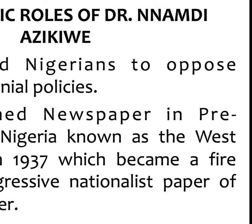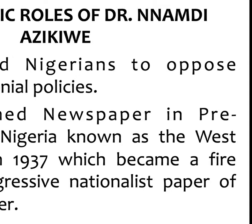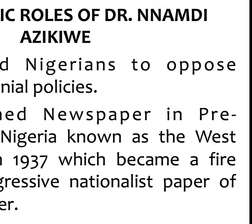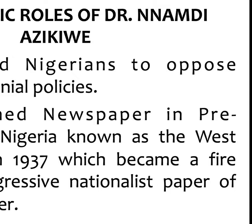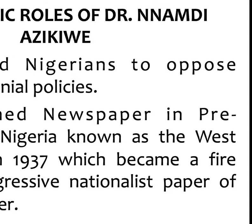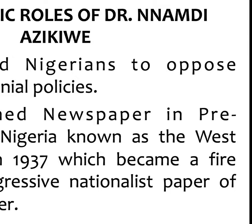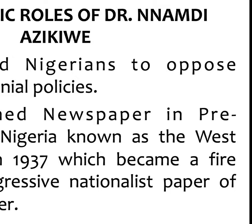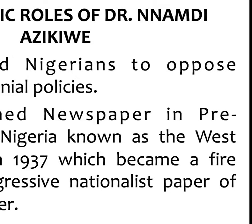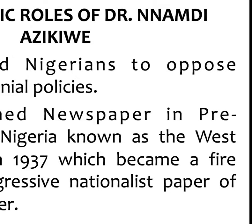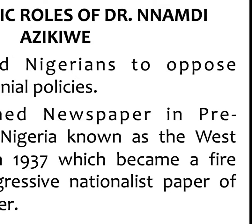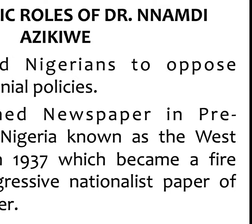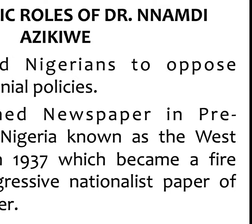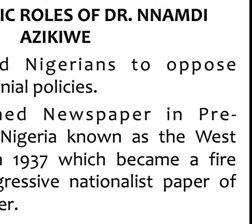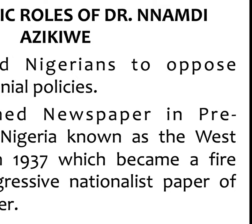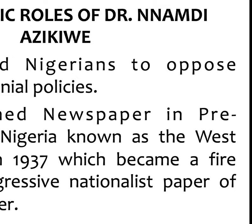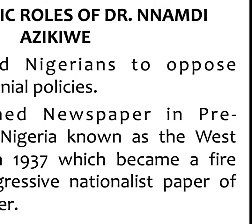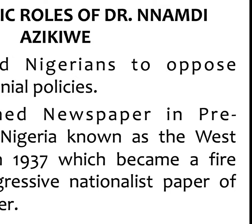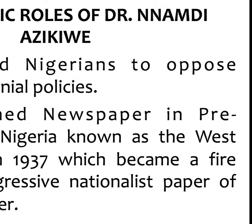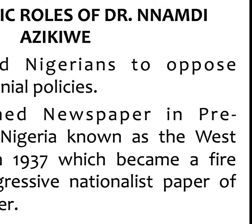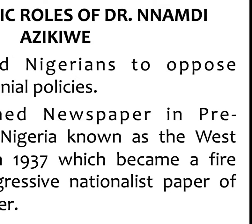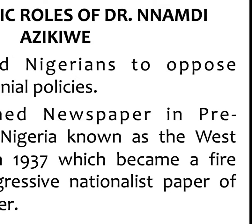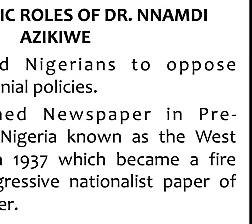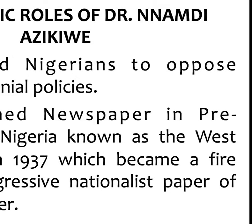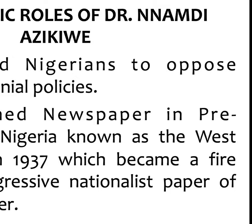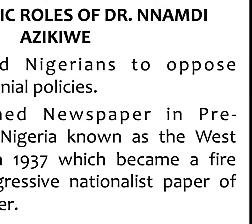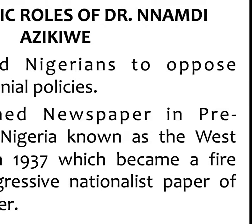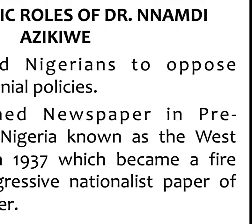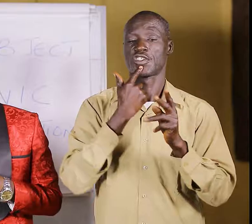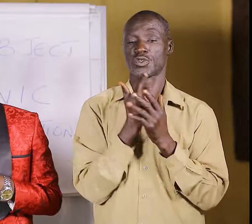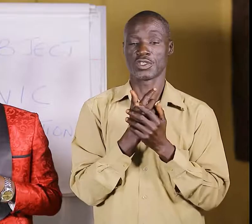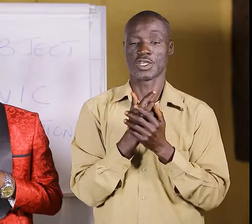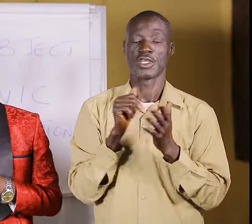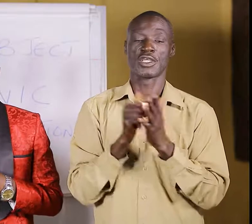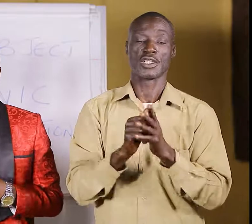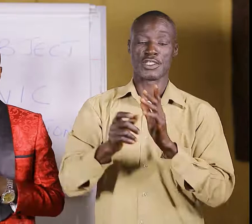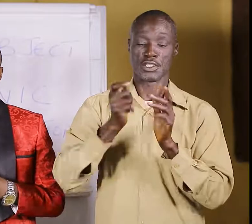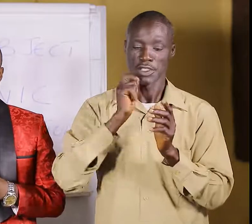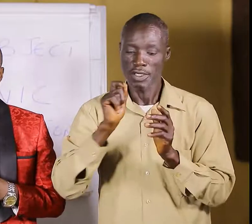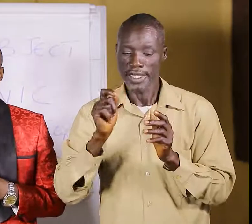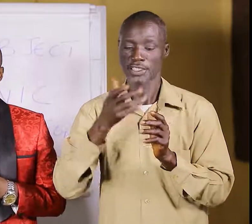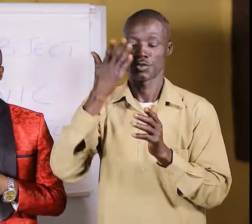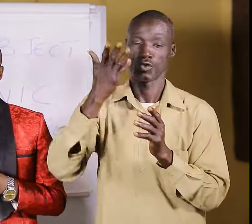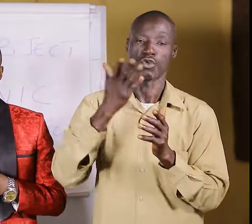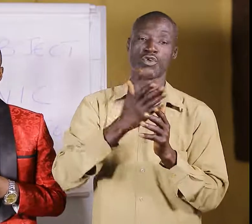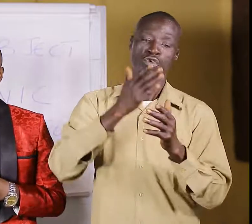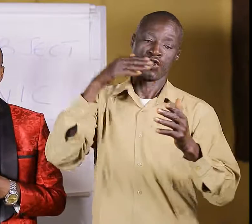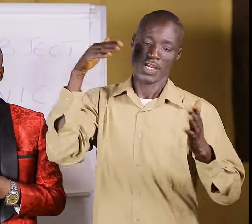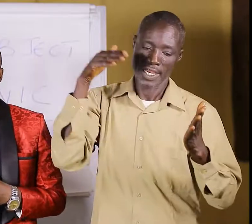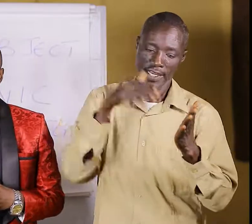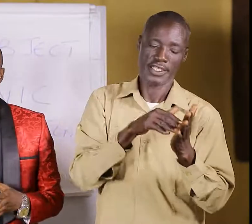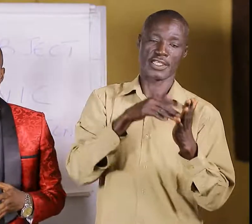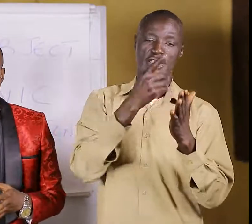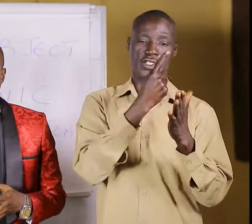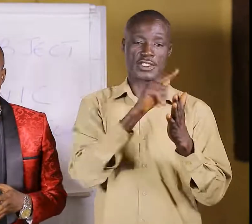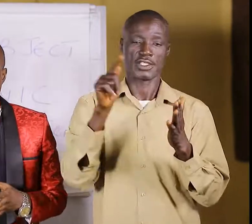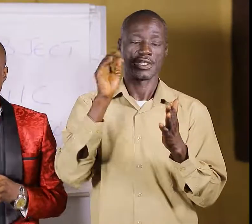fire-eating and aggressive nationalist paper of the highest order. That is, Dr. Nnamdi Azikiwe was able to use the